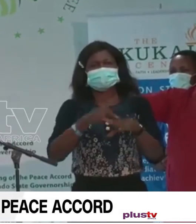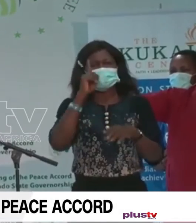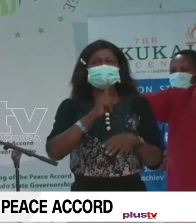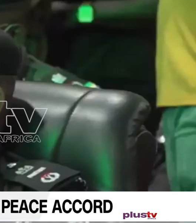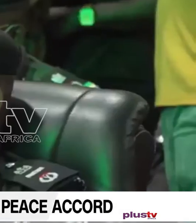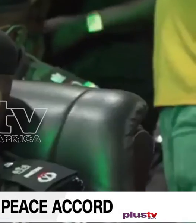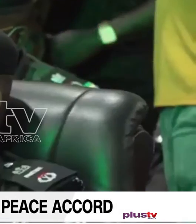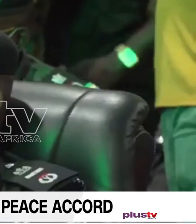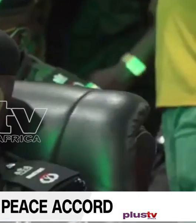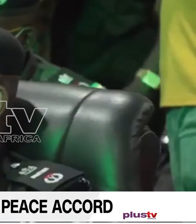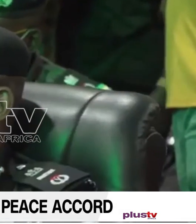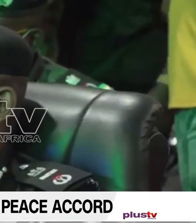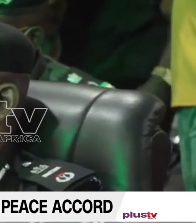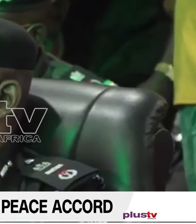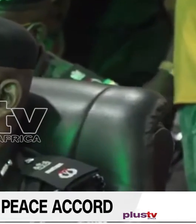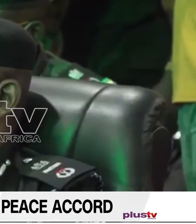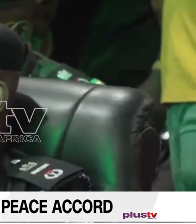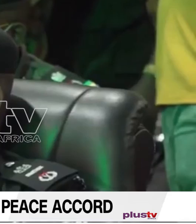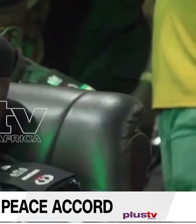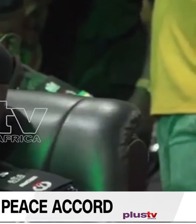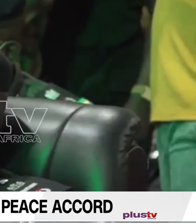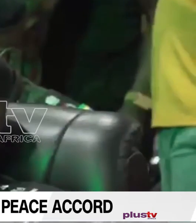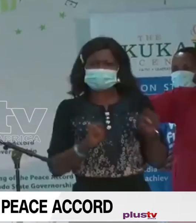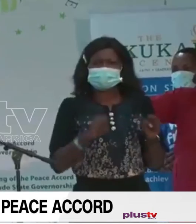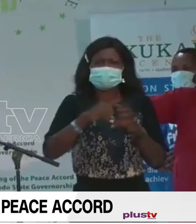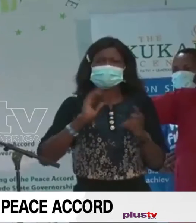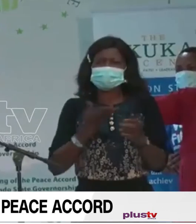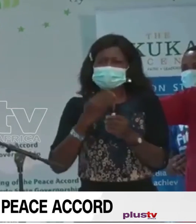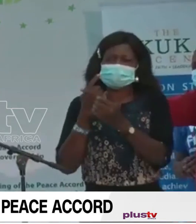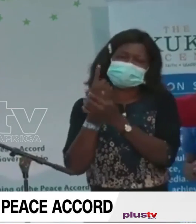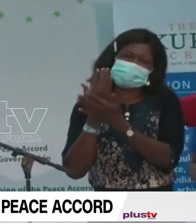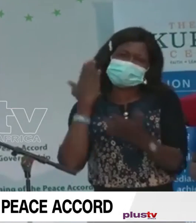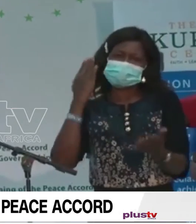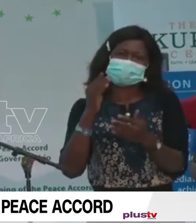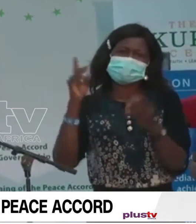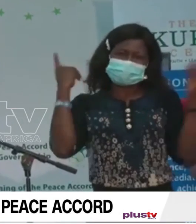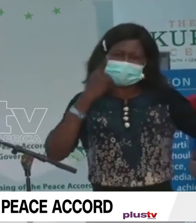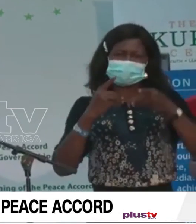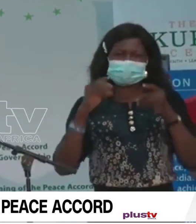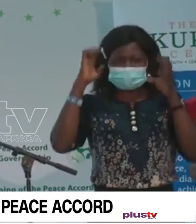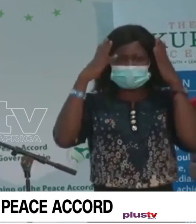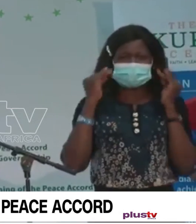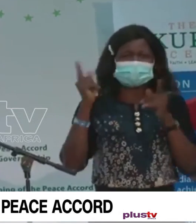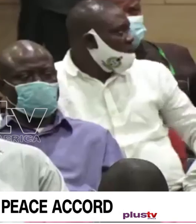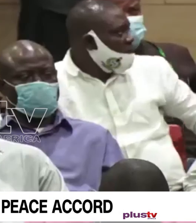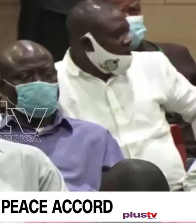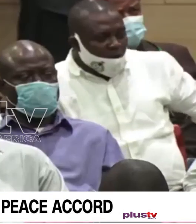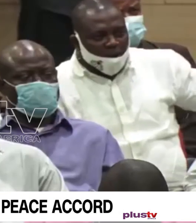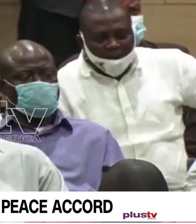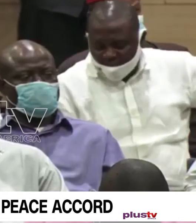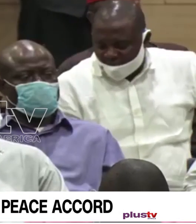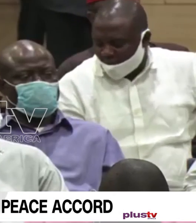Ondo State and the Southwest is very strategic. In our previous democratic experience, where we have republics